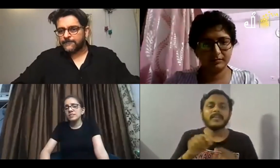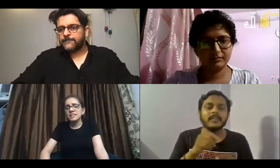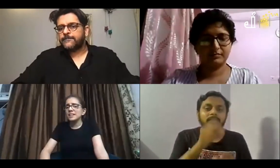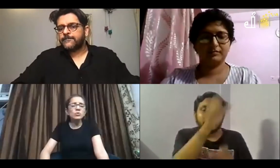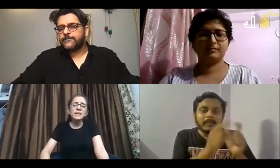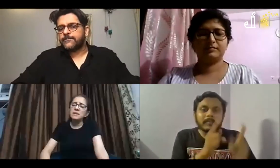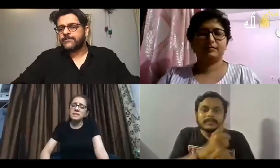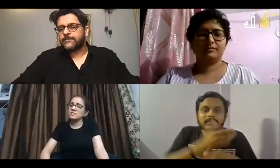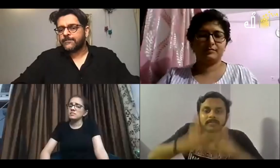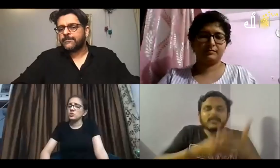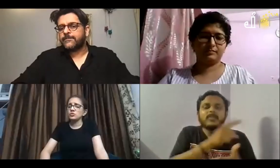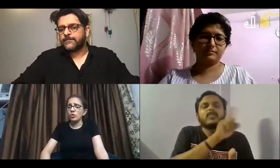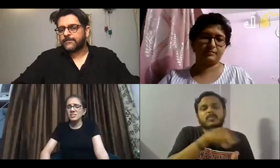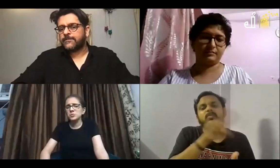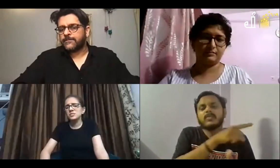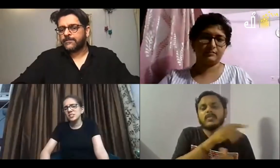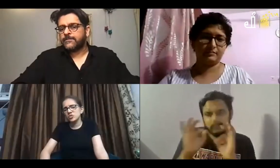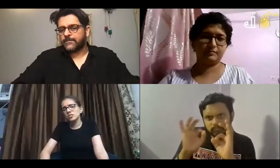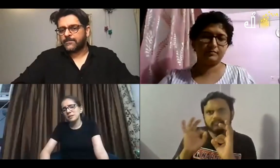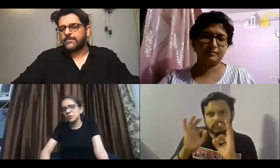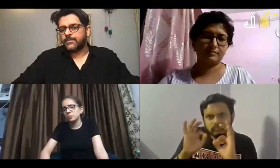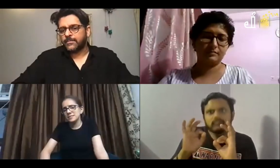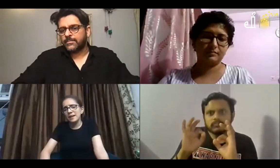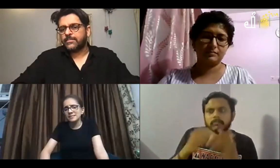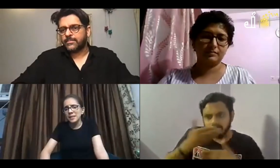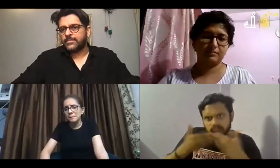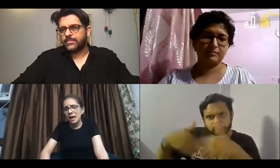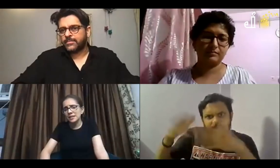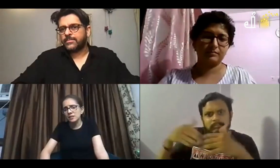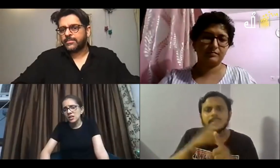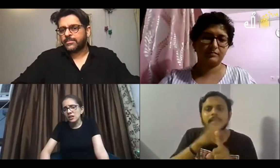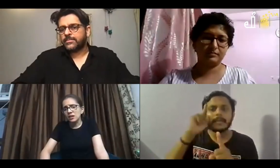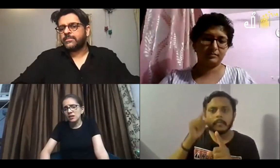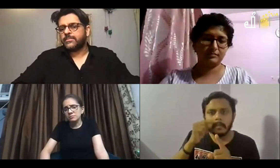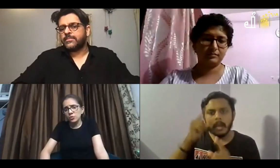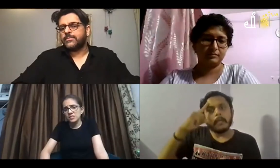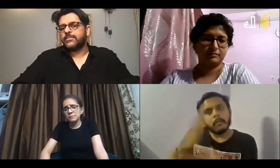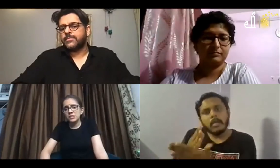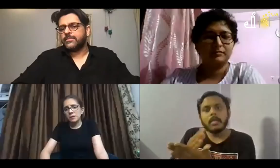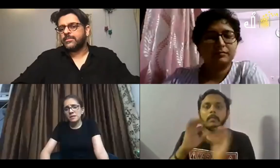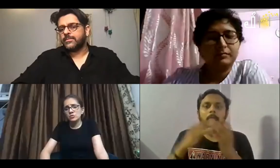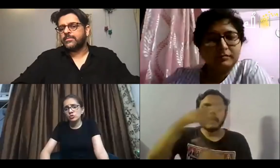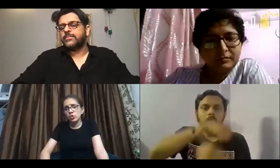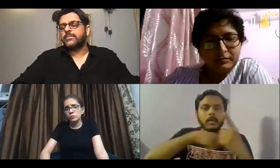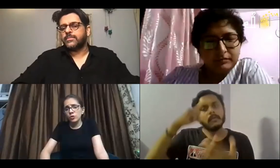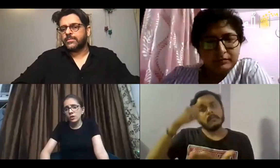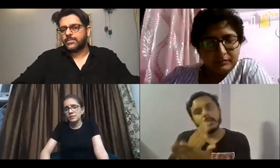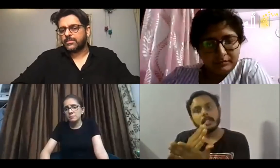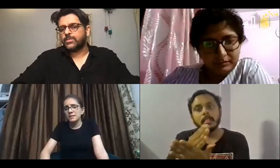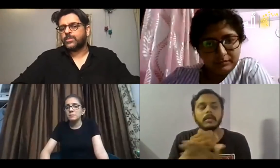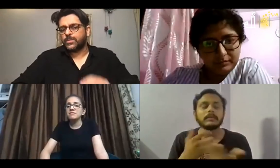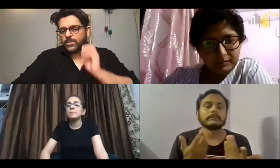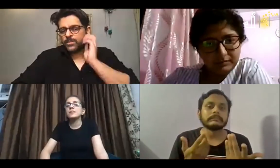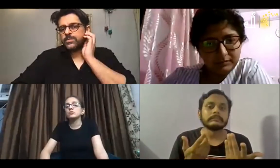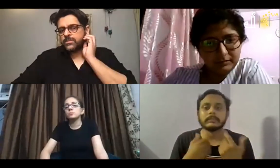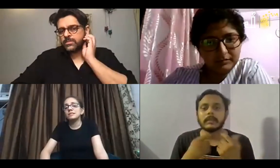not aware. I don't blame my parents, they were not wrong. It was the teacher maybe who misguided them and forced them that my parents should go for a cochlear implant,